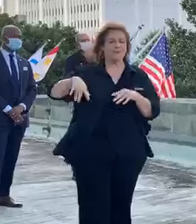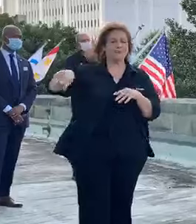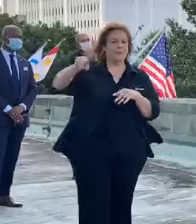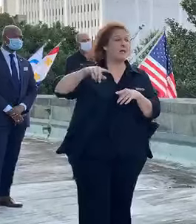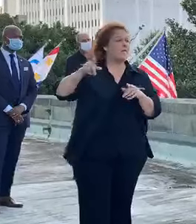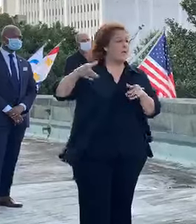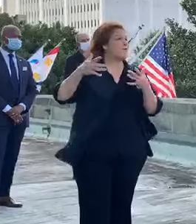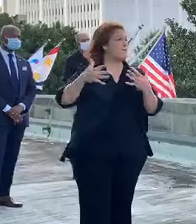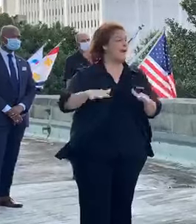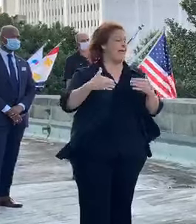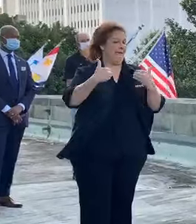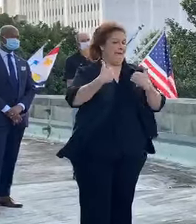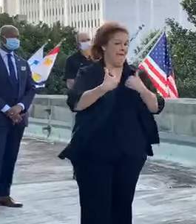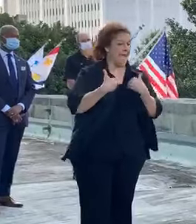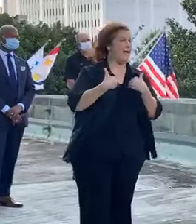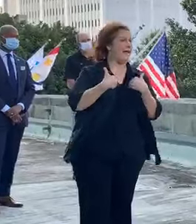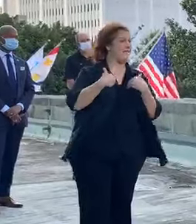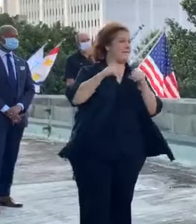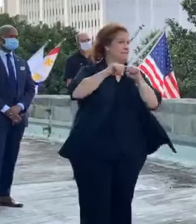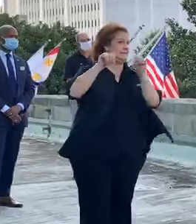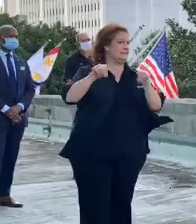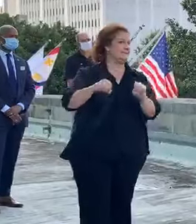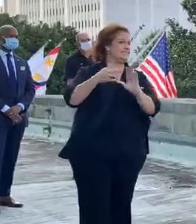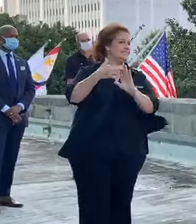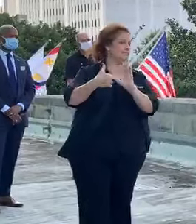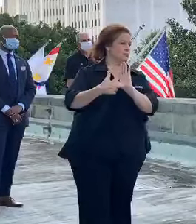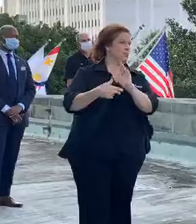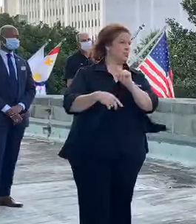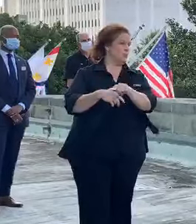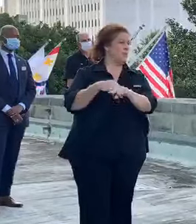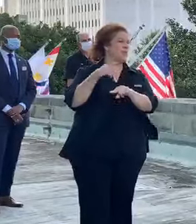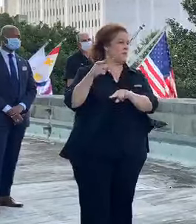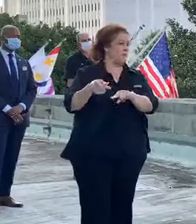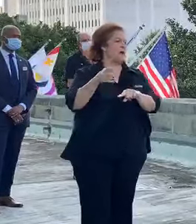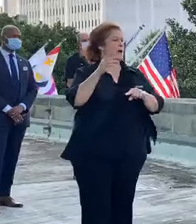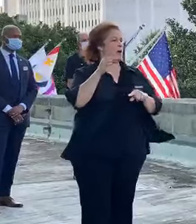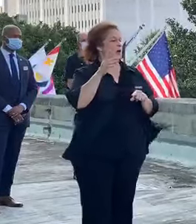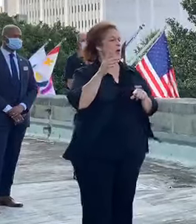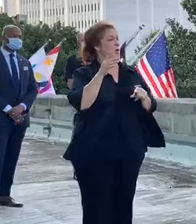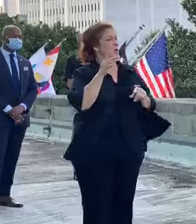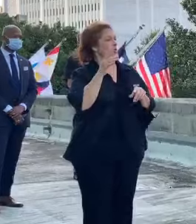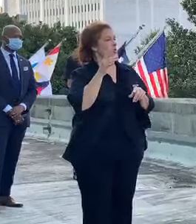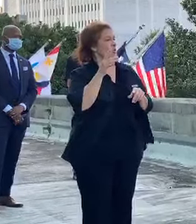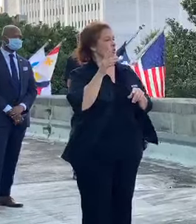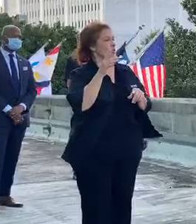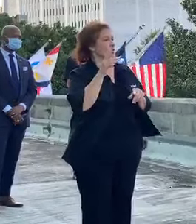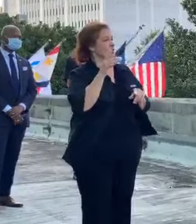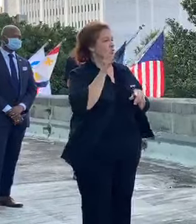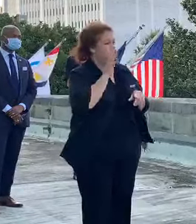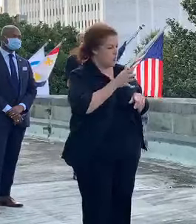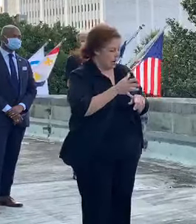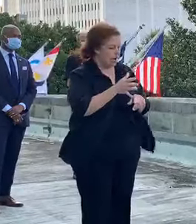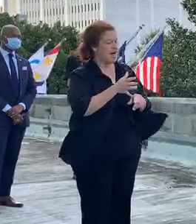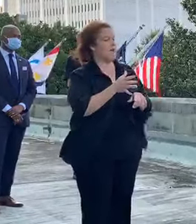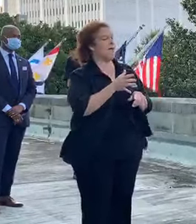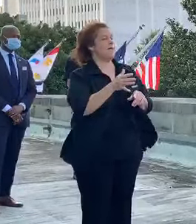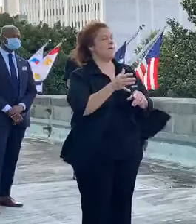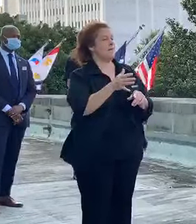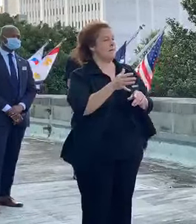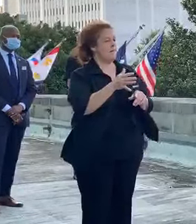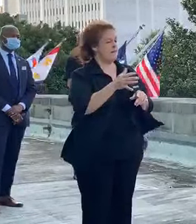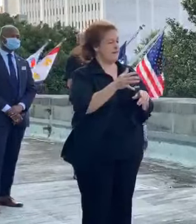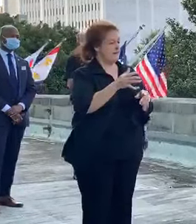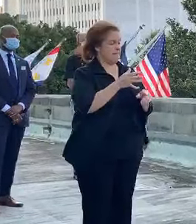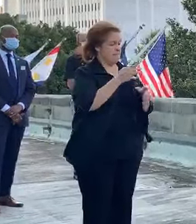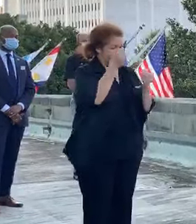that they're putting in place so that their parishioners will be able to say, hey, I'm coming to 10